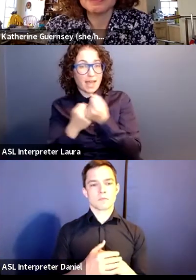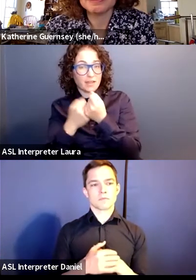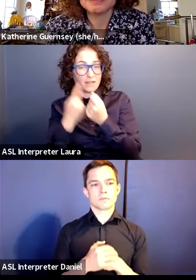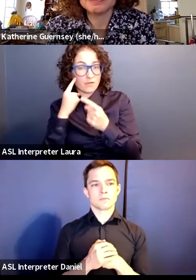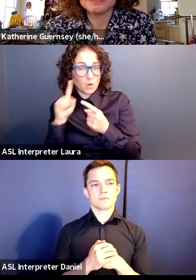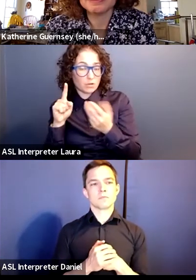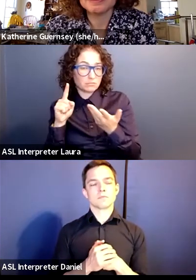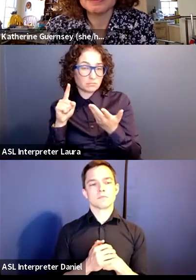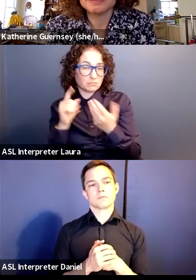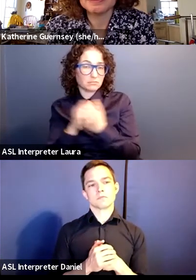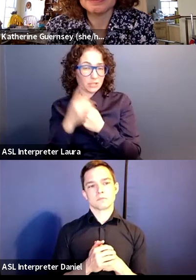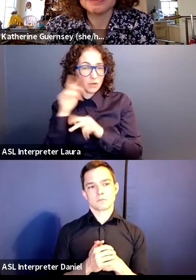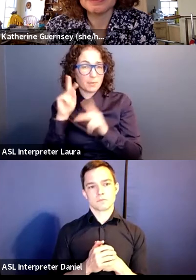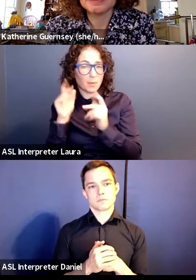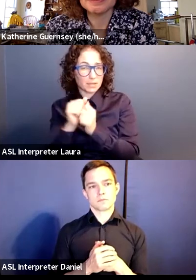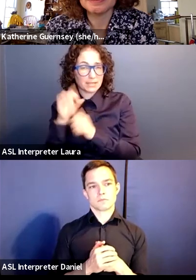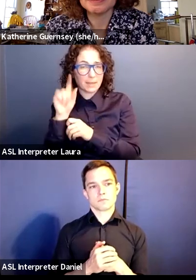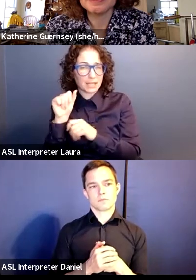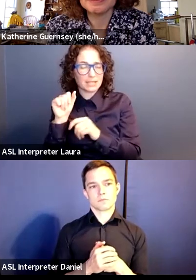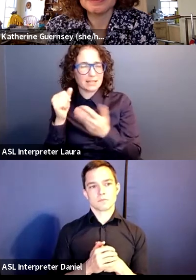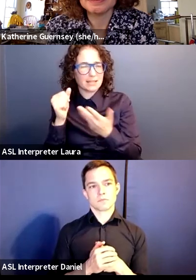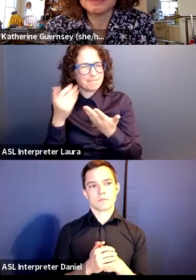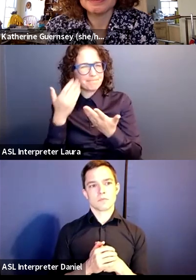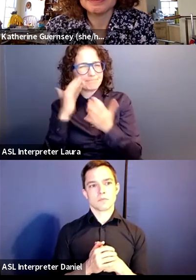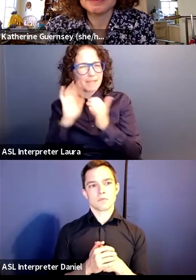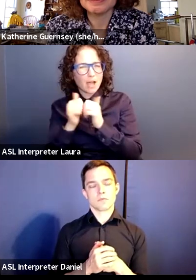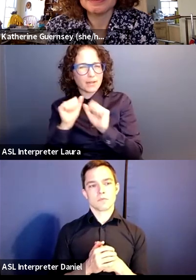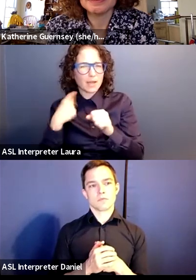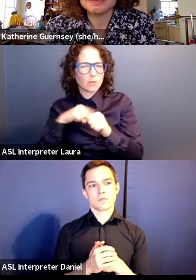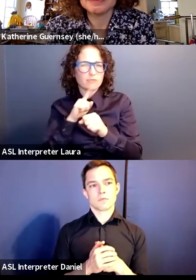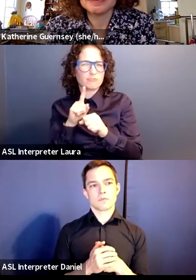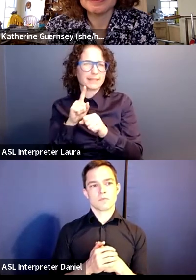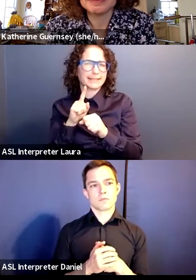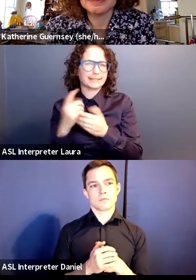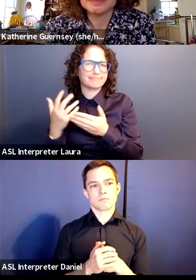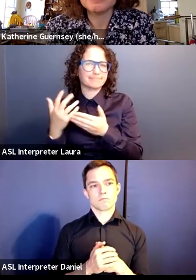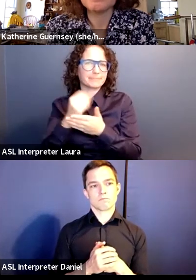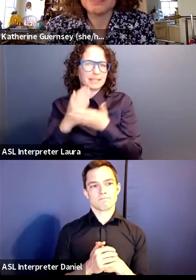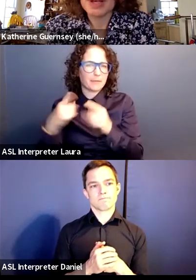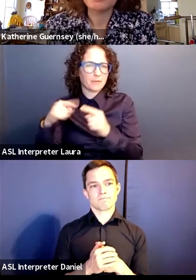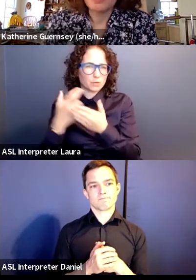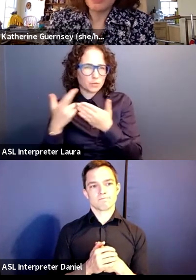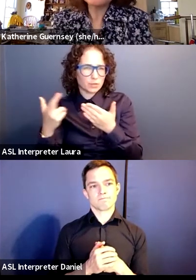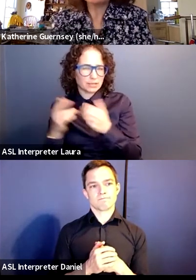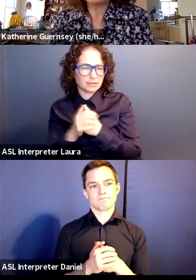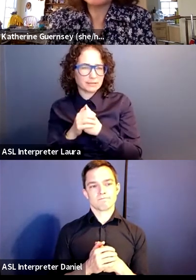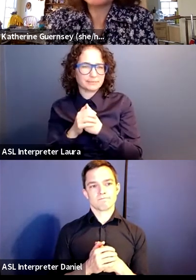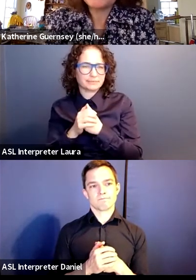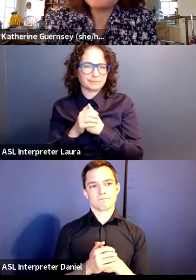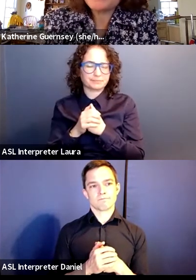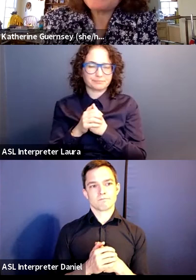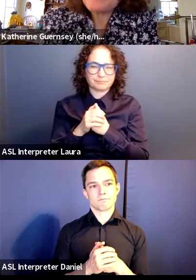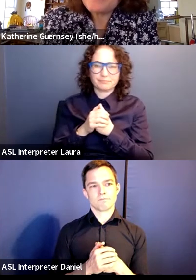for people with disabilities, and how can we kind of tap into those resources? I do